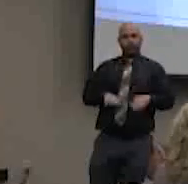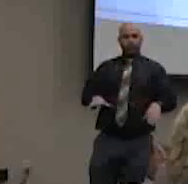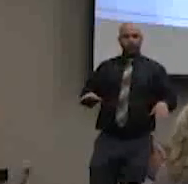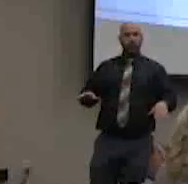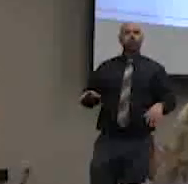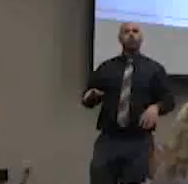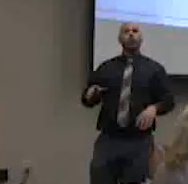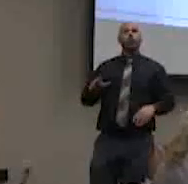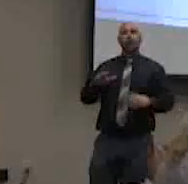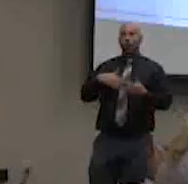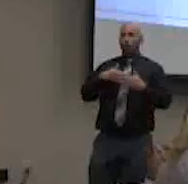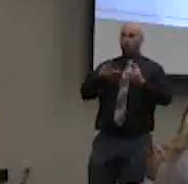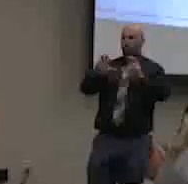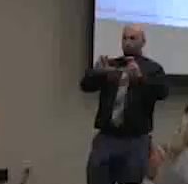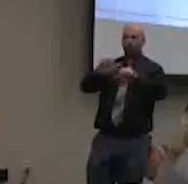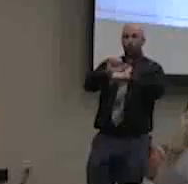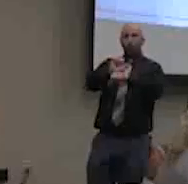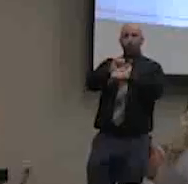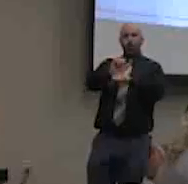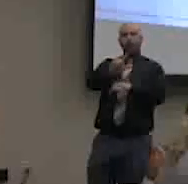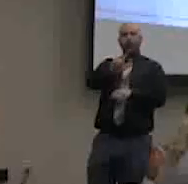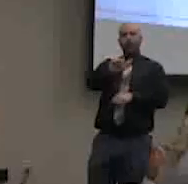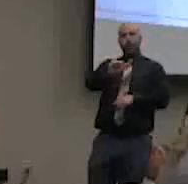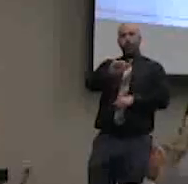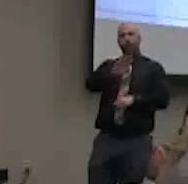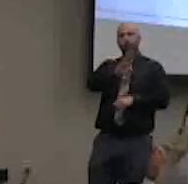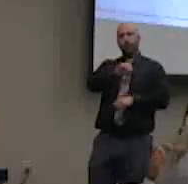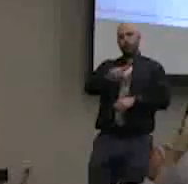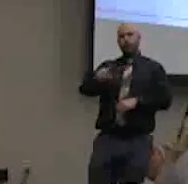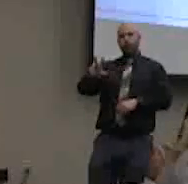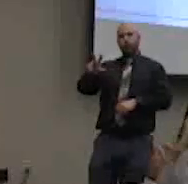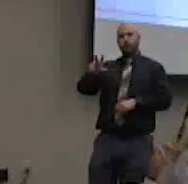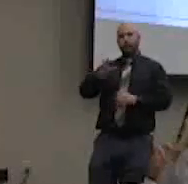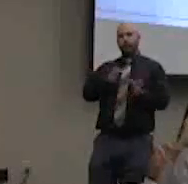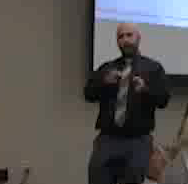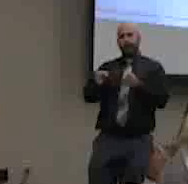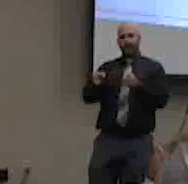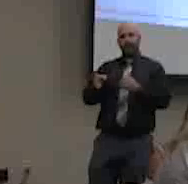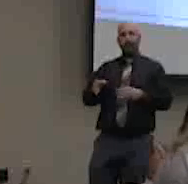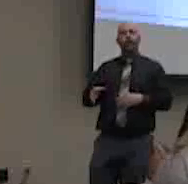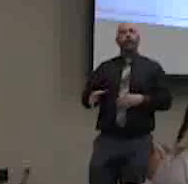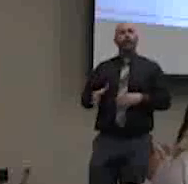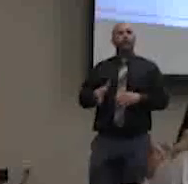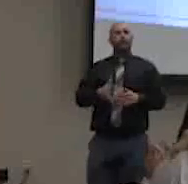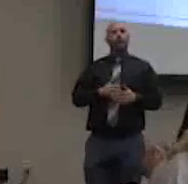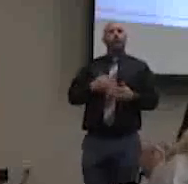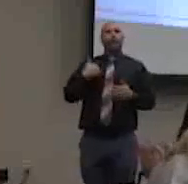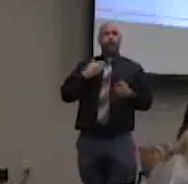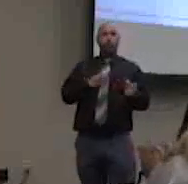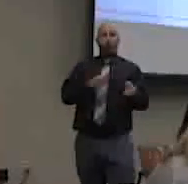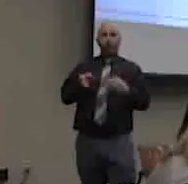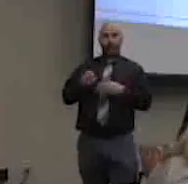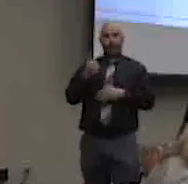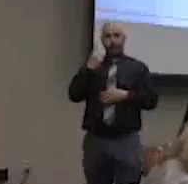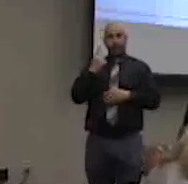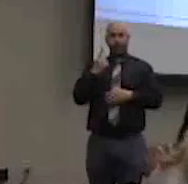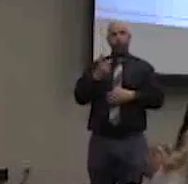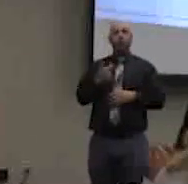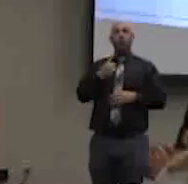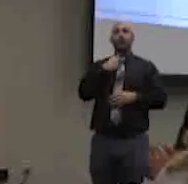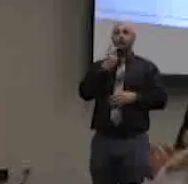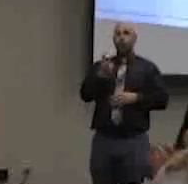and wanting to make sure that now that we have one plan, we have one voice as we communicate about this plan.